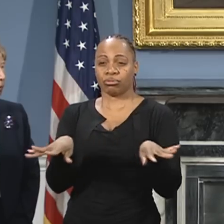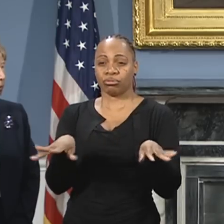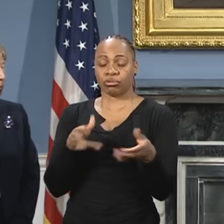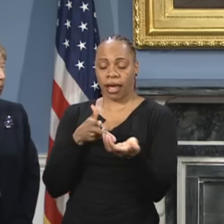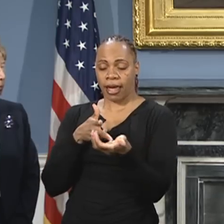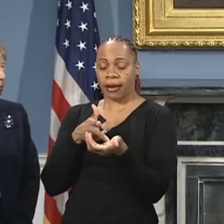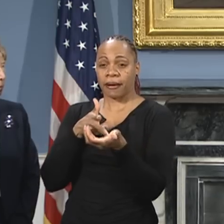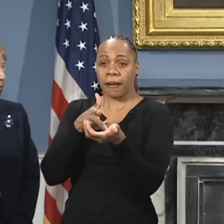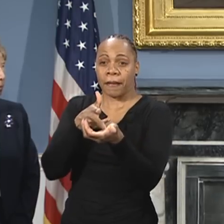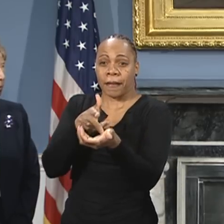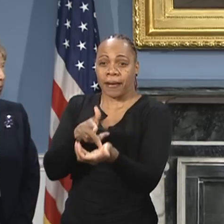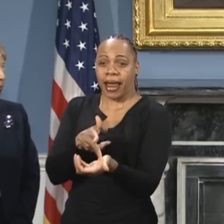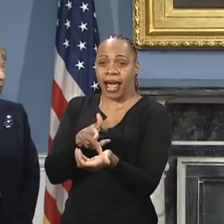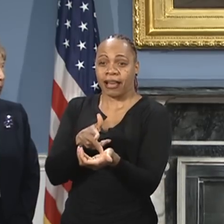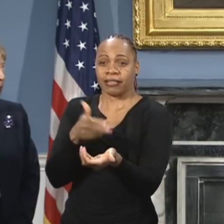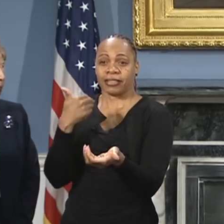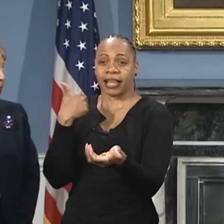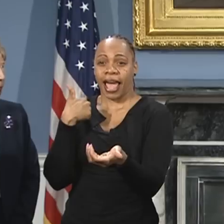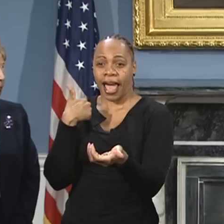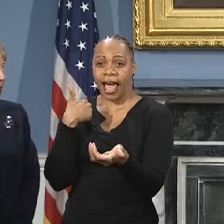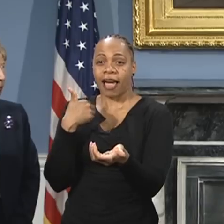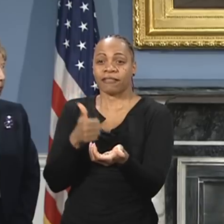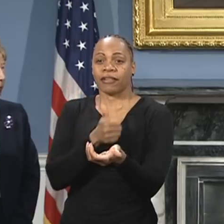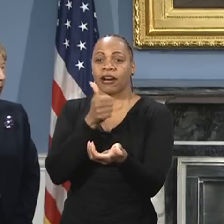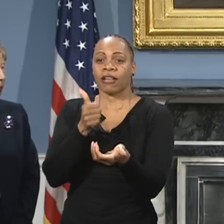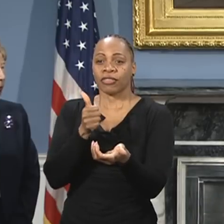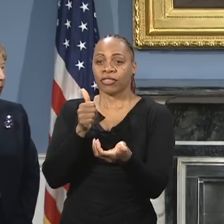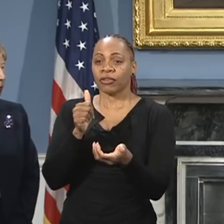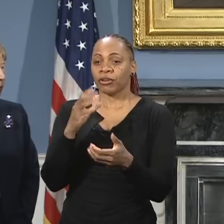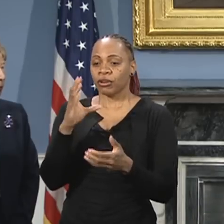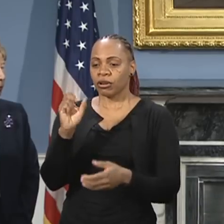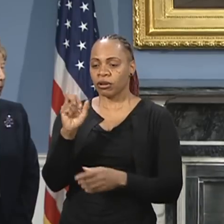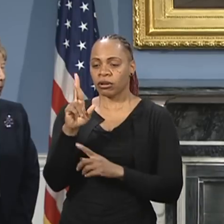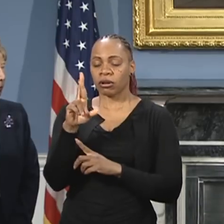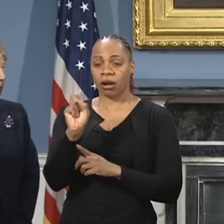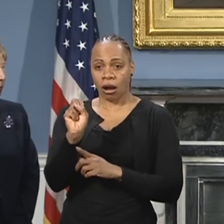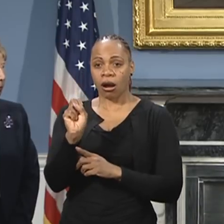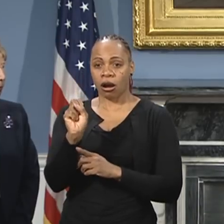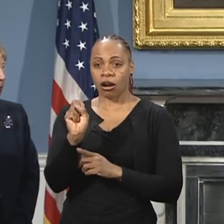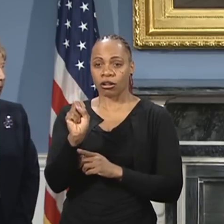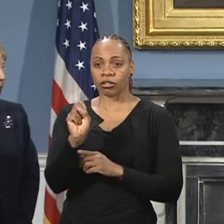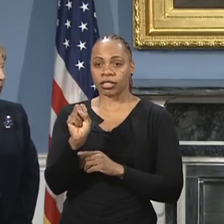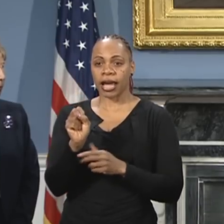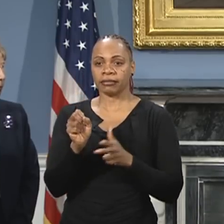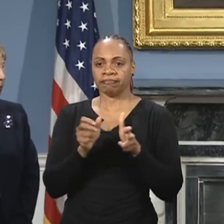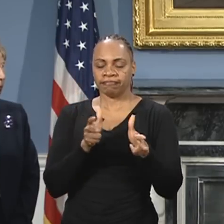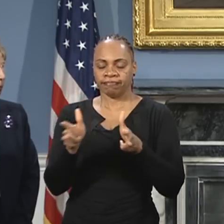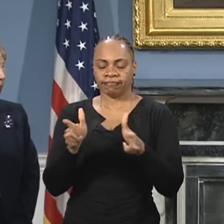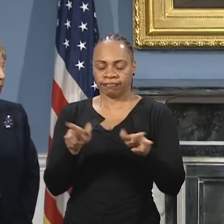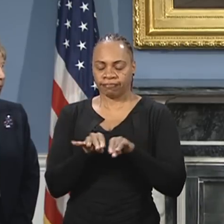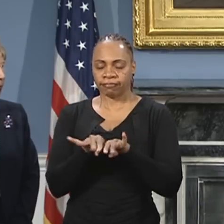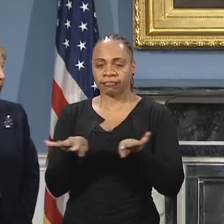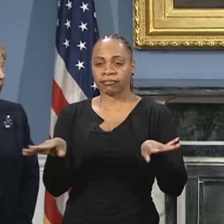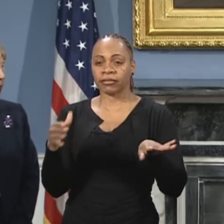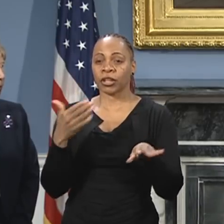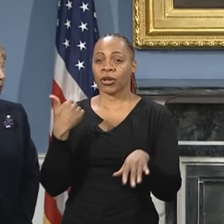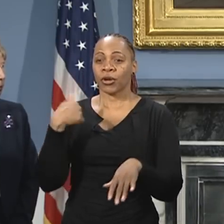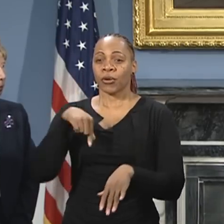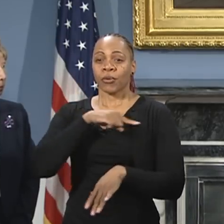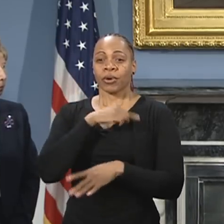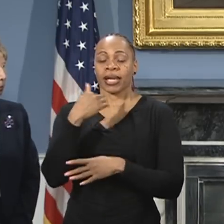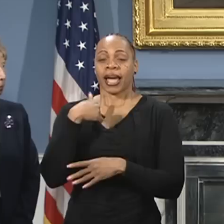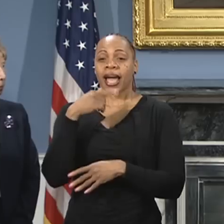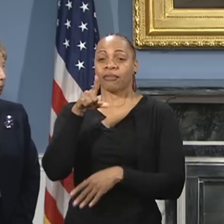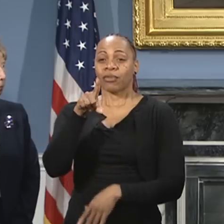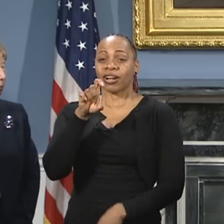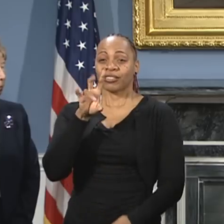to nearly 1,500 collection vehicles and dispatched. We have on hand 175,000